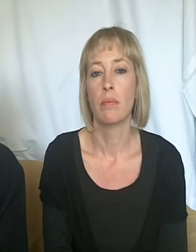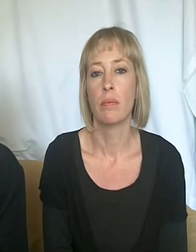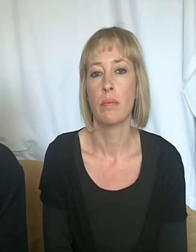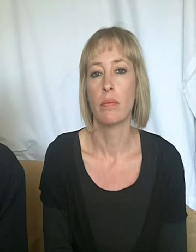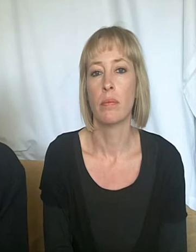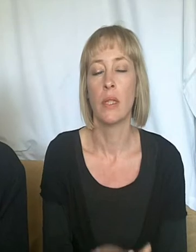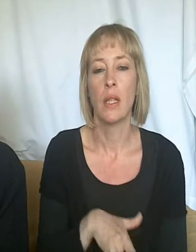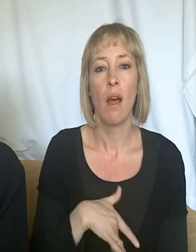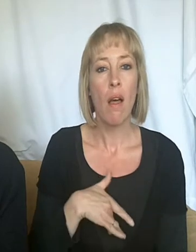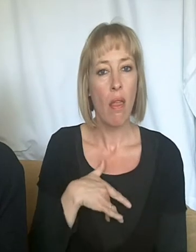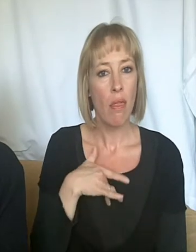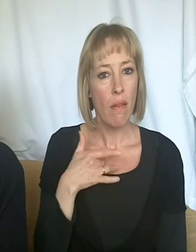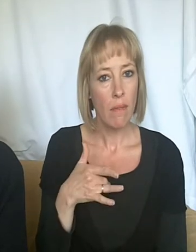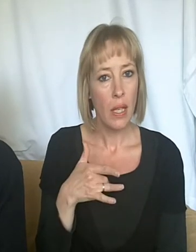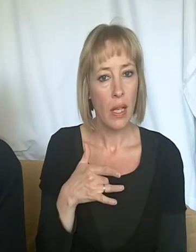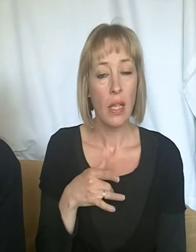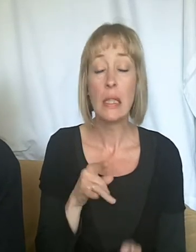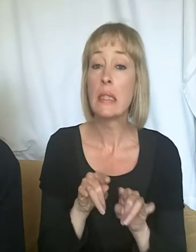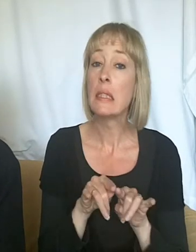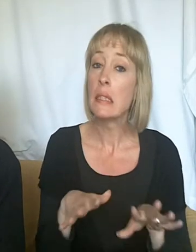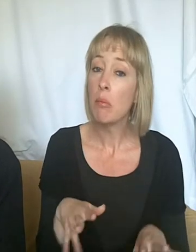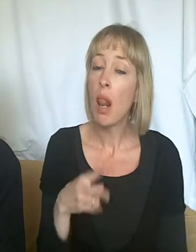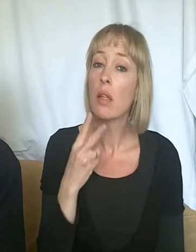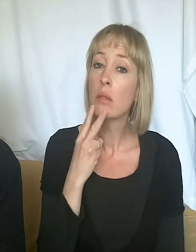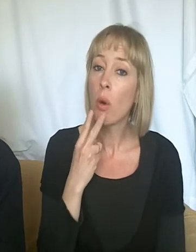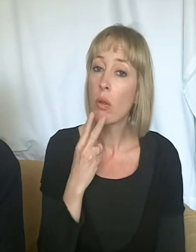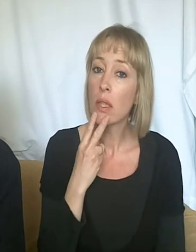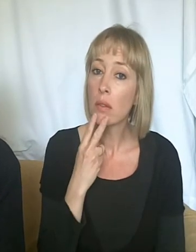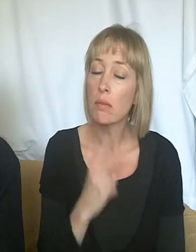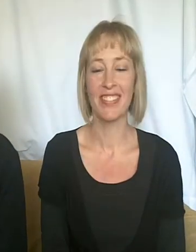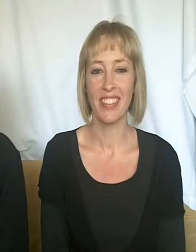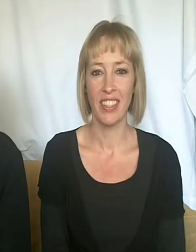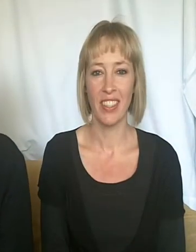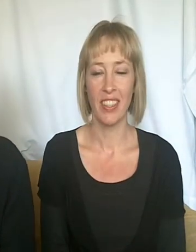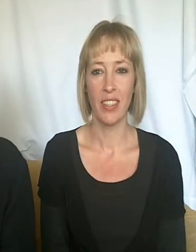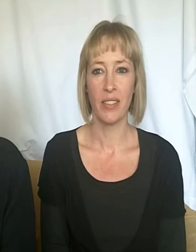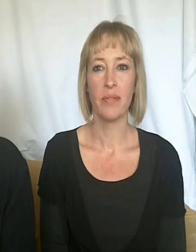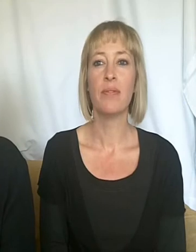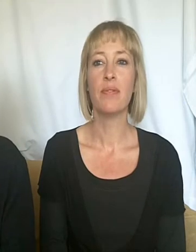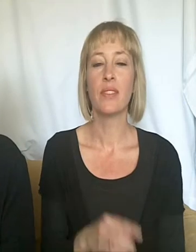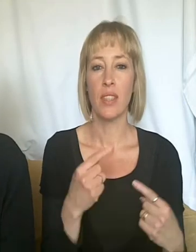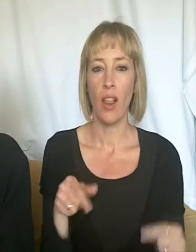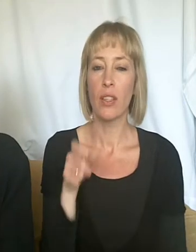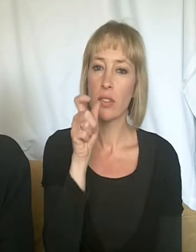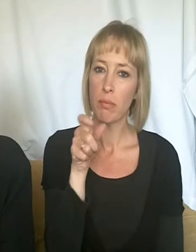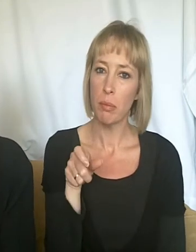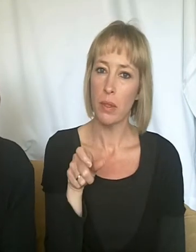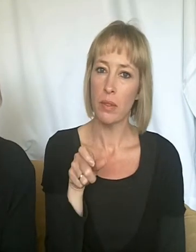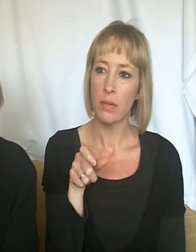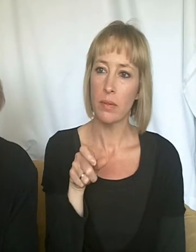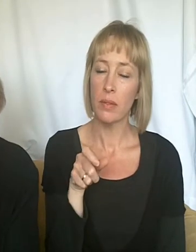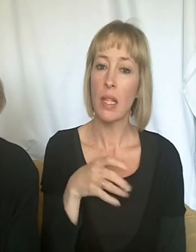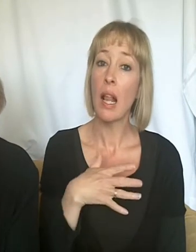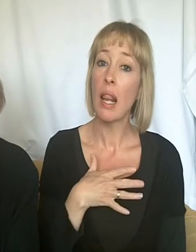And the feeling is very similar to smoking cigarettes. Lots of people